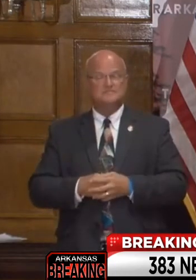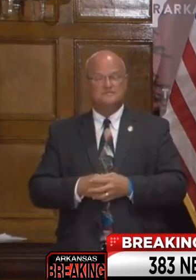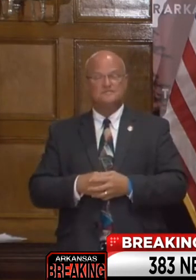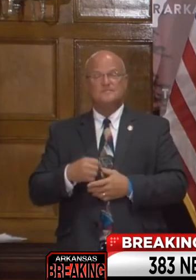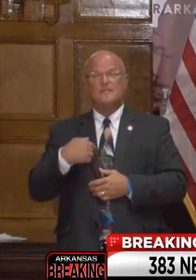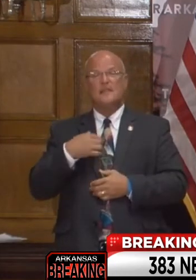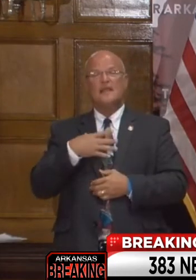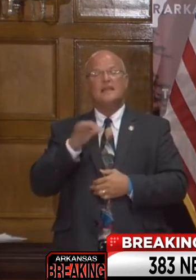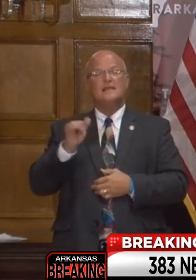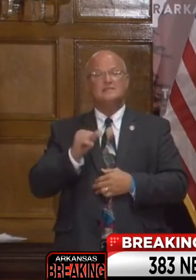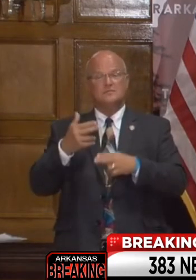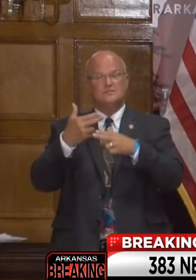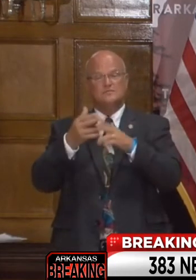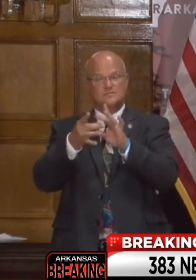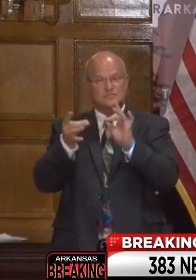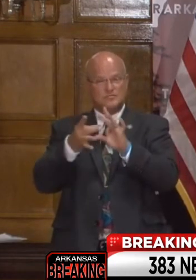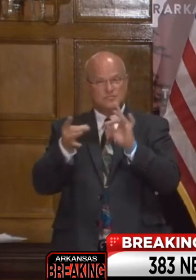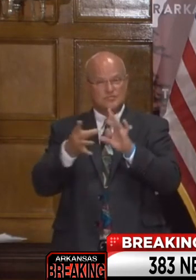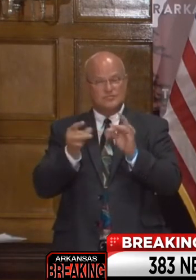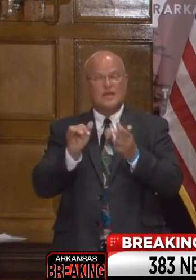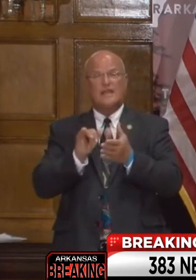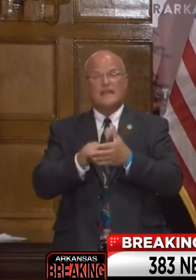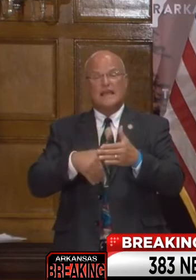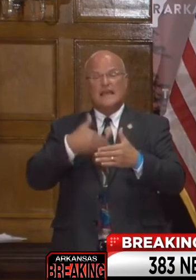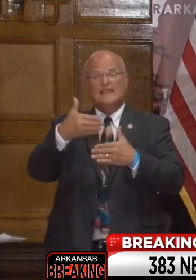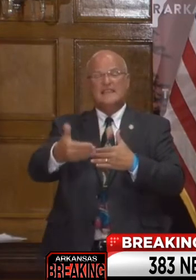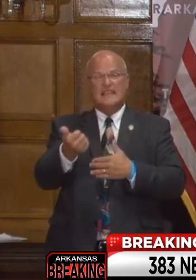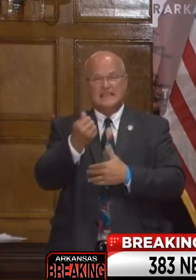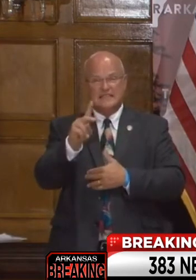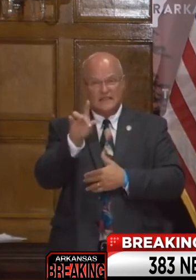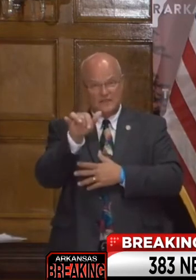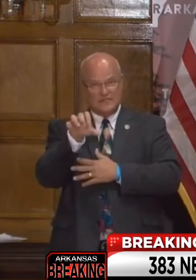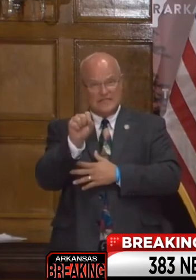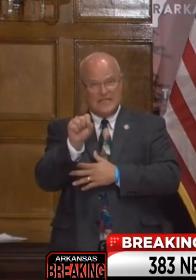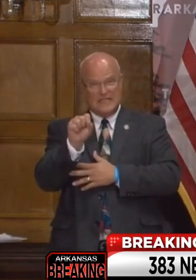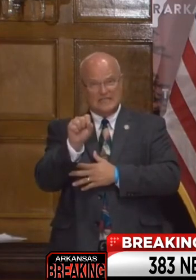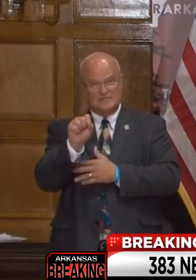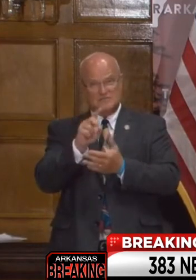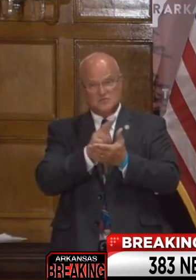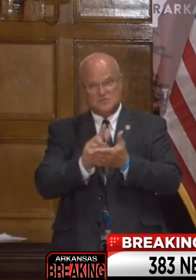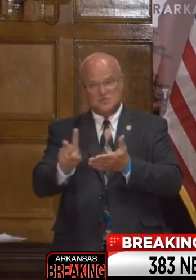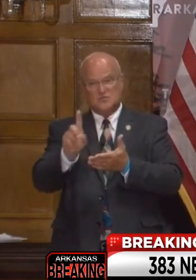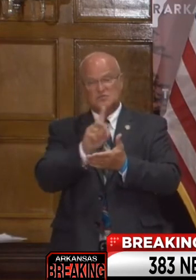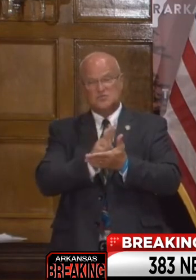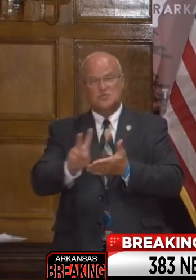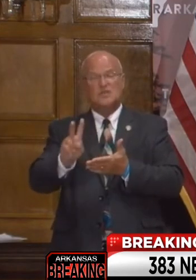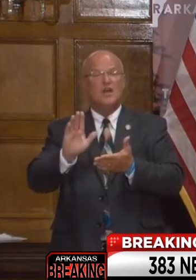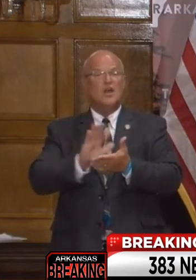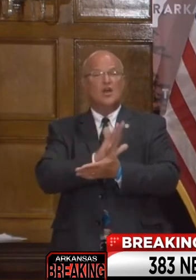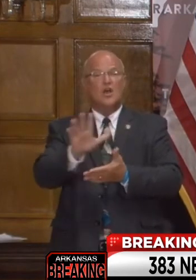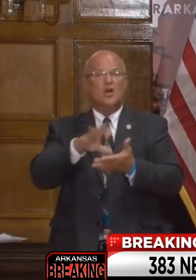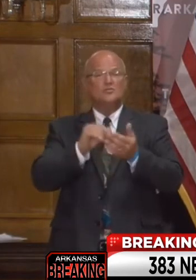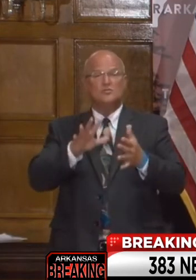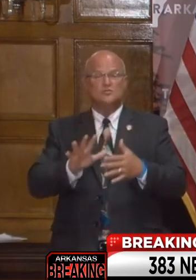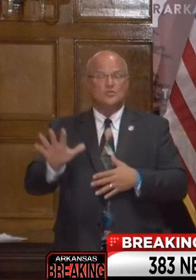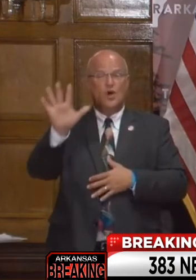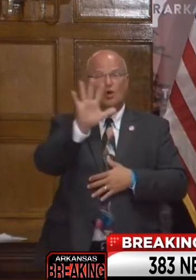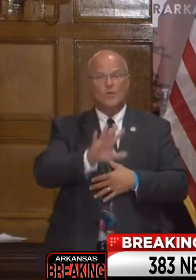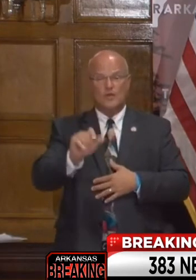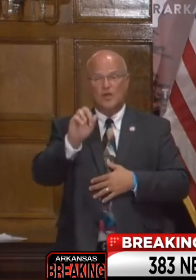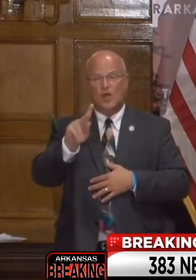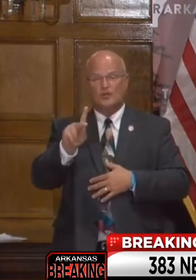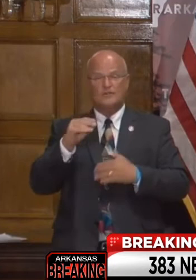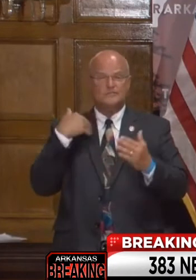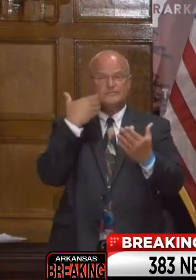to address briefly that over the next several days, a couple of weeks, that college students across Arkansas will